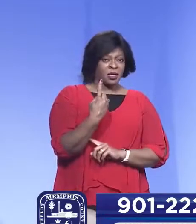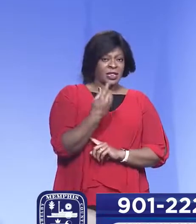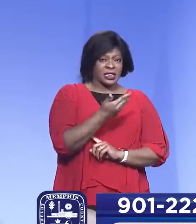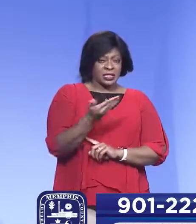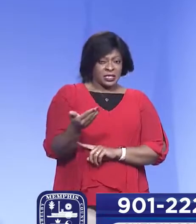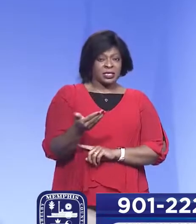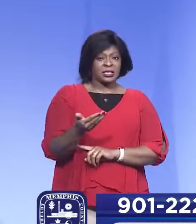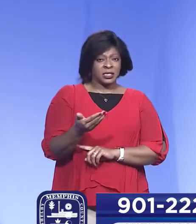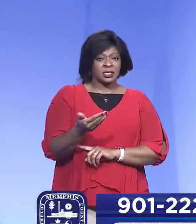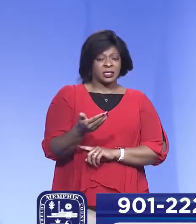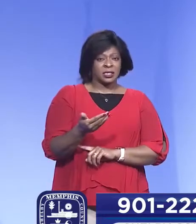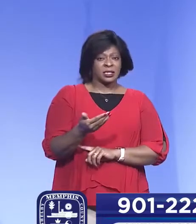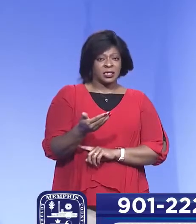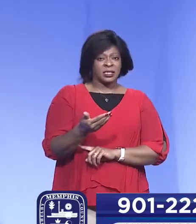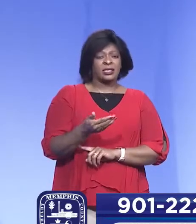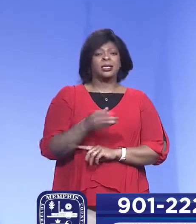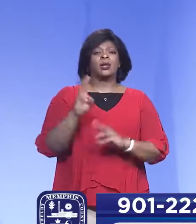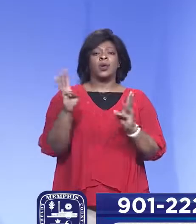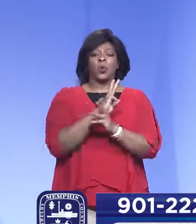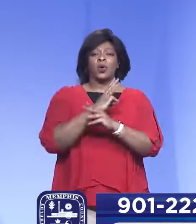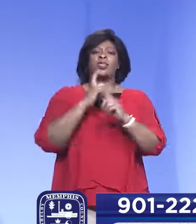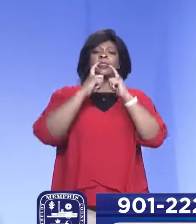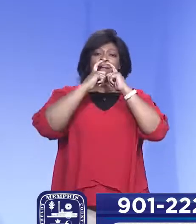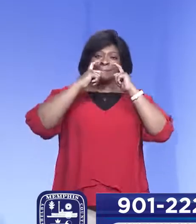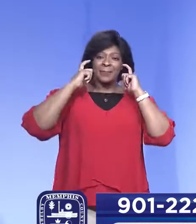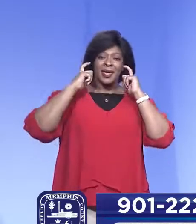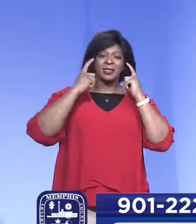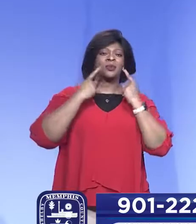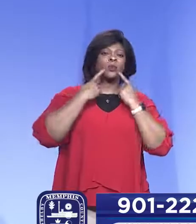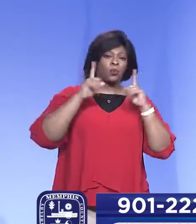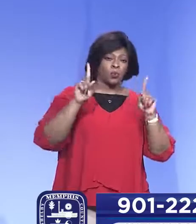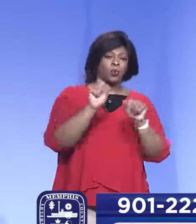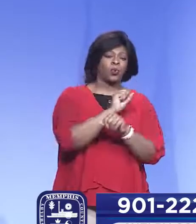thing, it would be wearing the mask. And